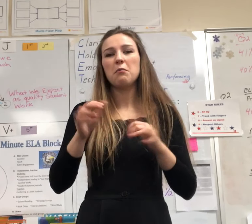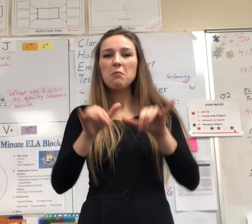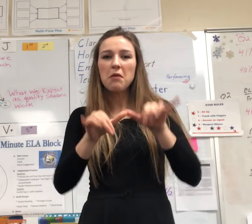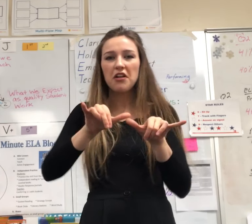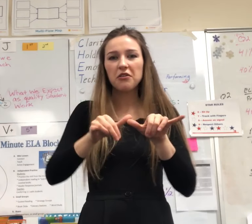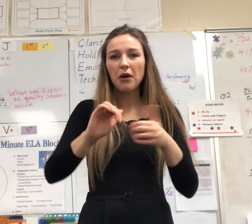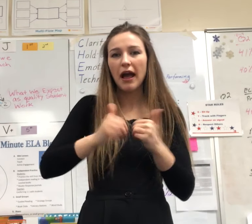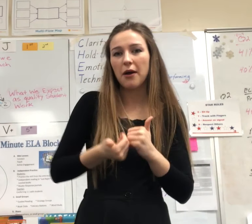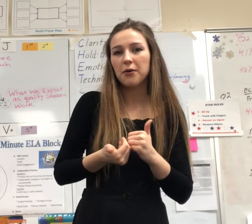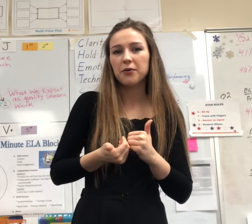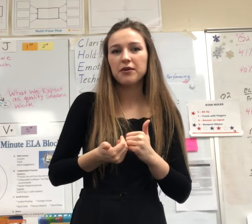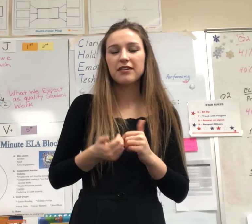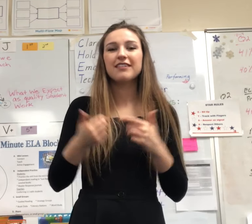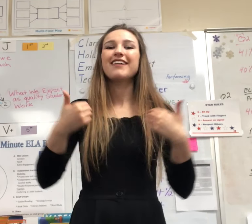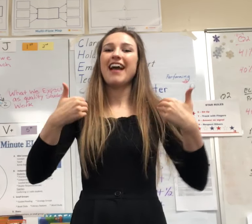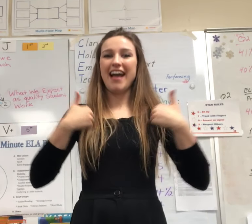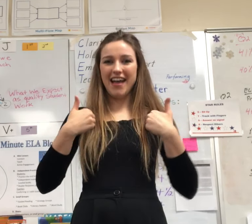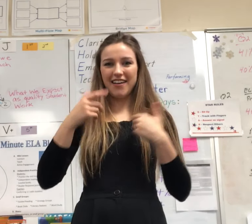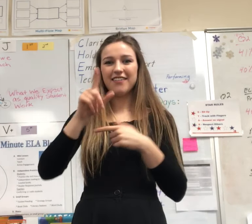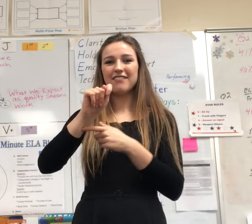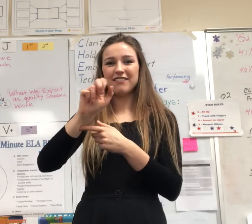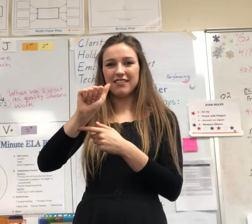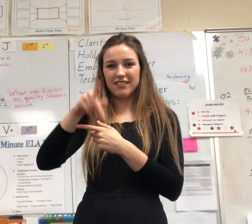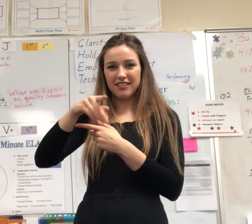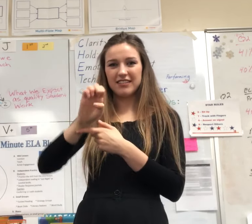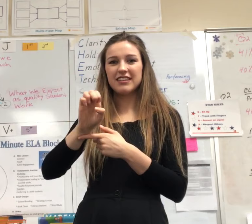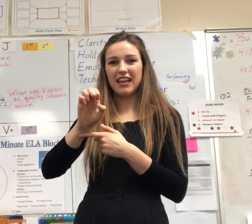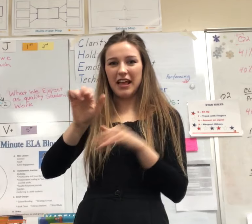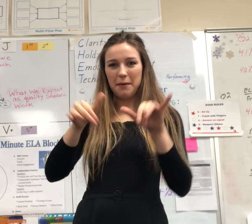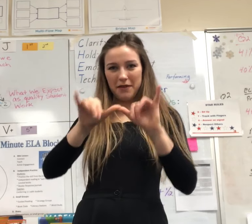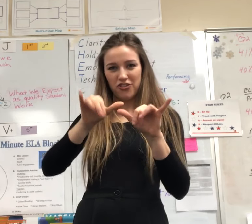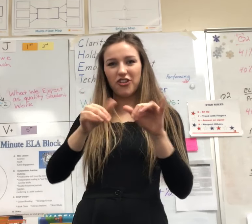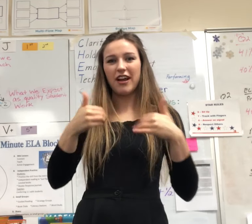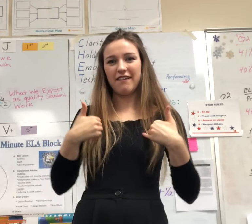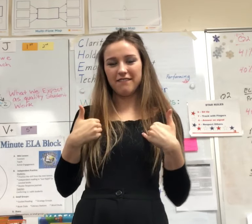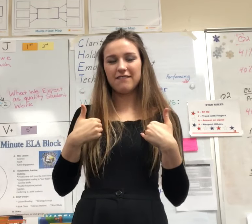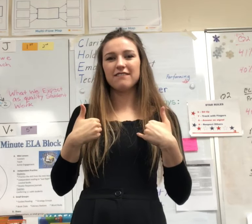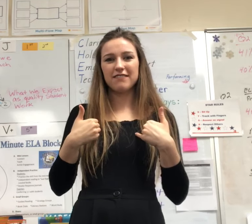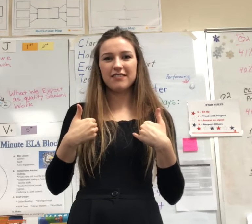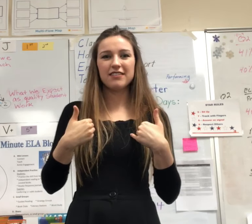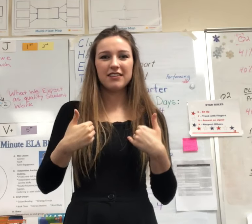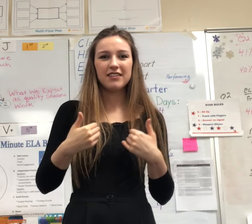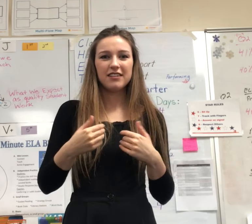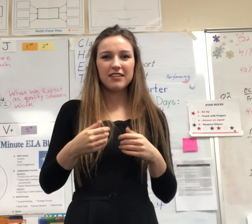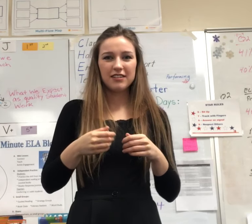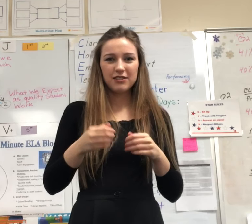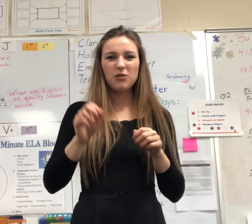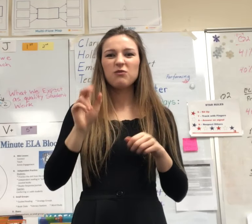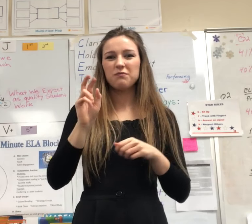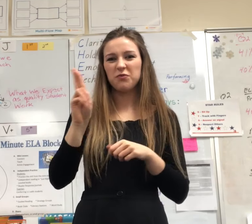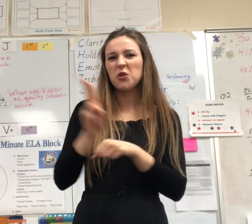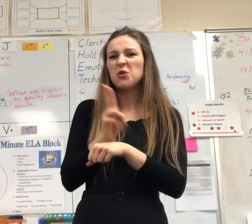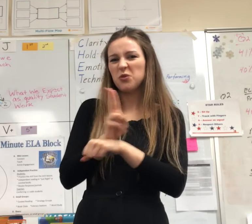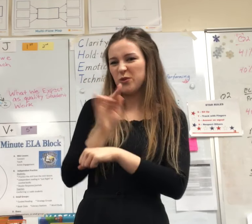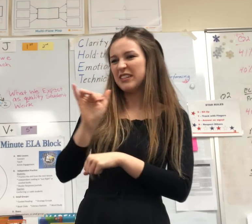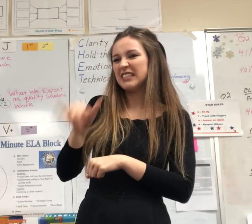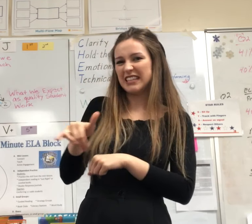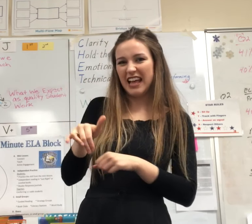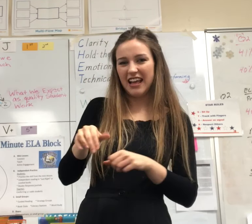okay, in which you can travel a distance. You can use, make sure that you mark where